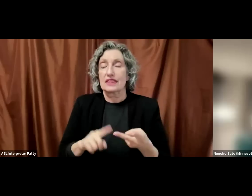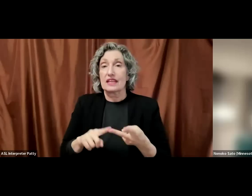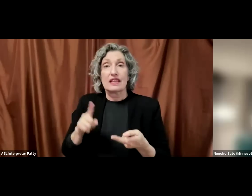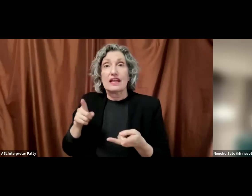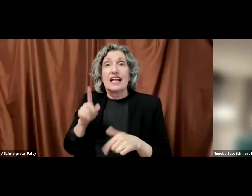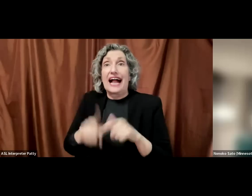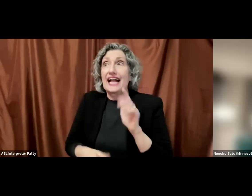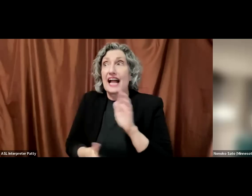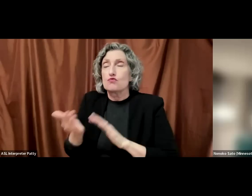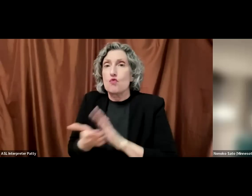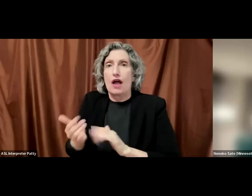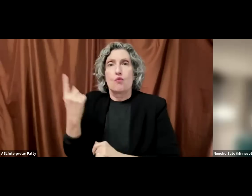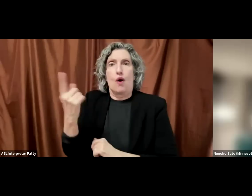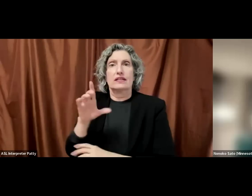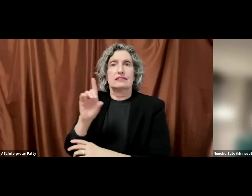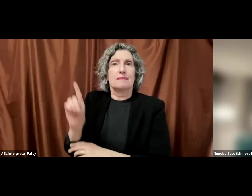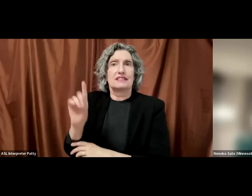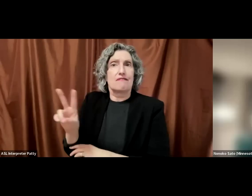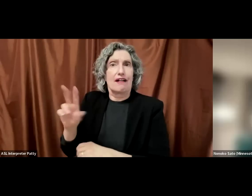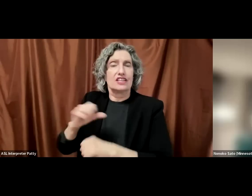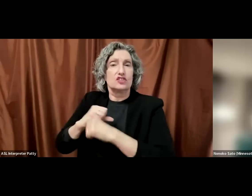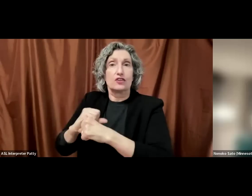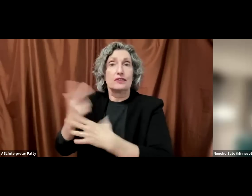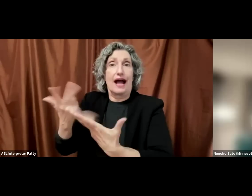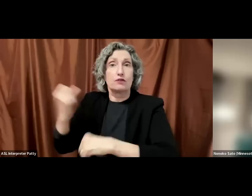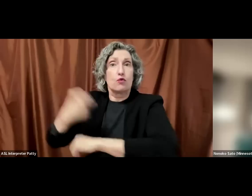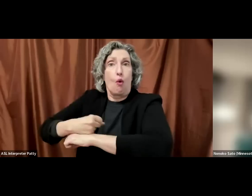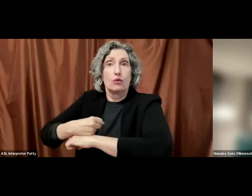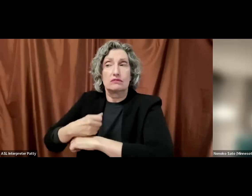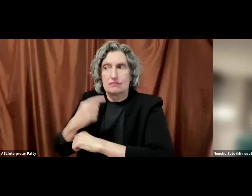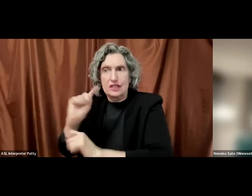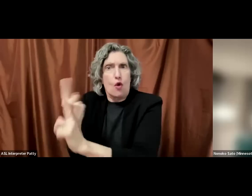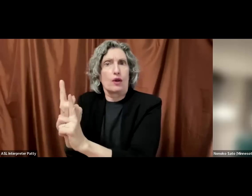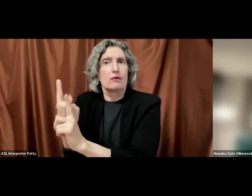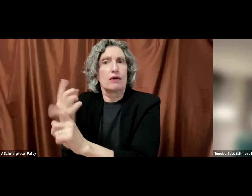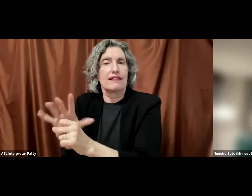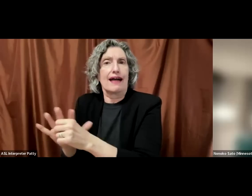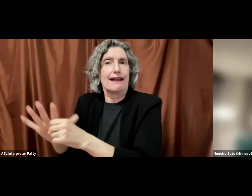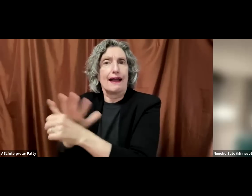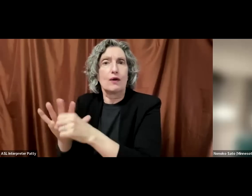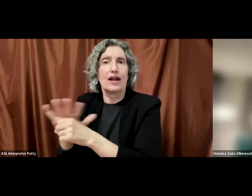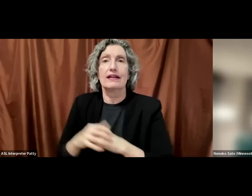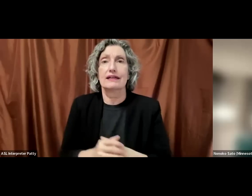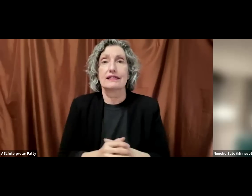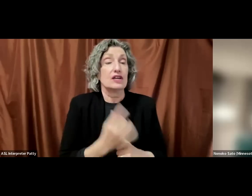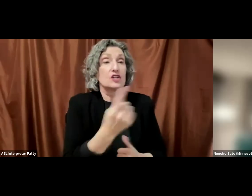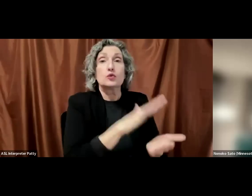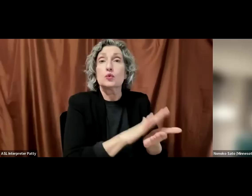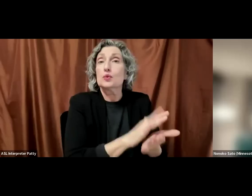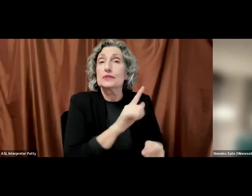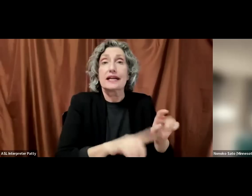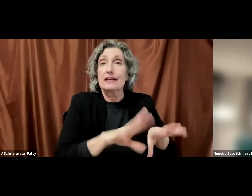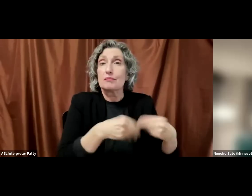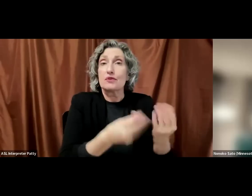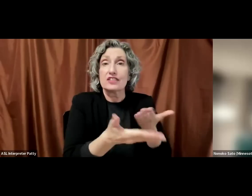their rural region. Potential long-term consequences resulting from the inability to address issues like truancy and substance